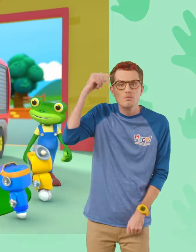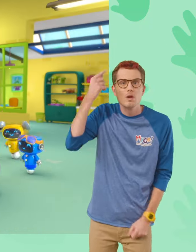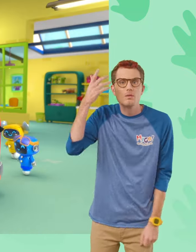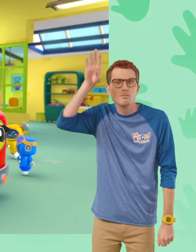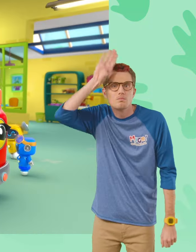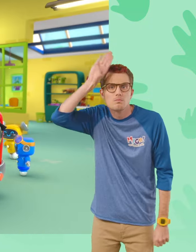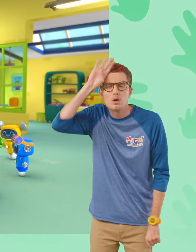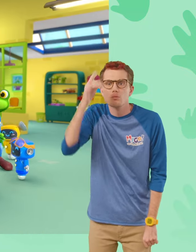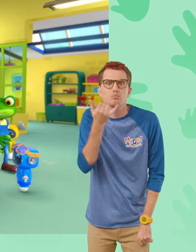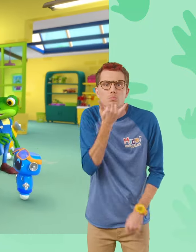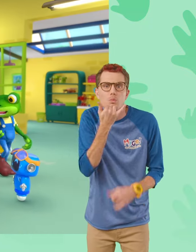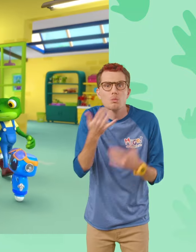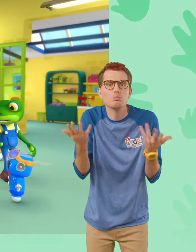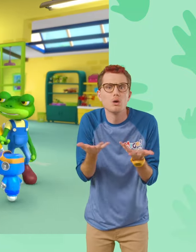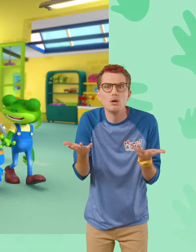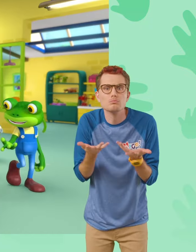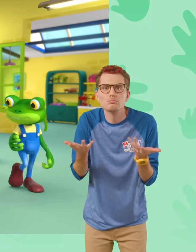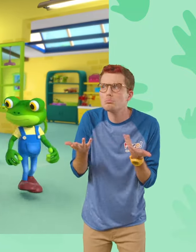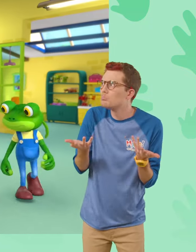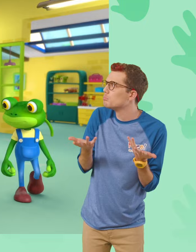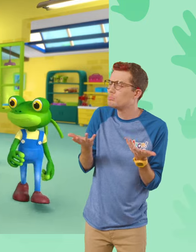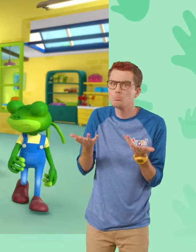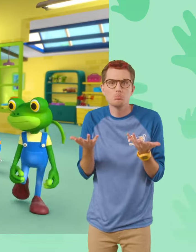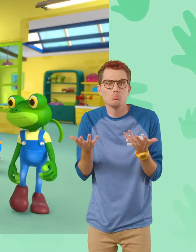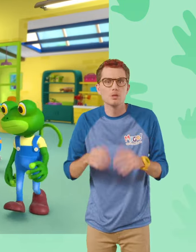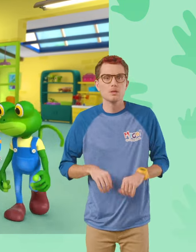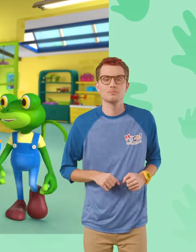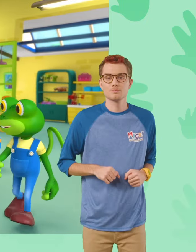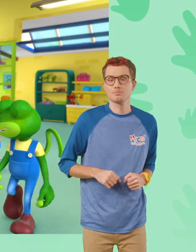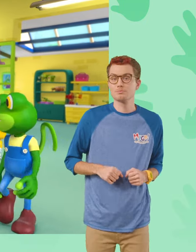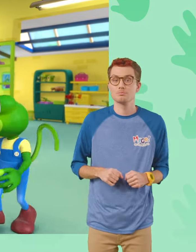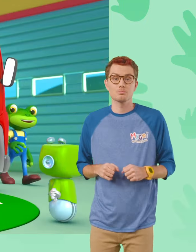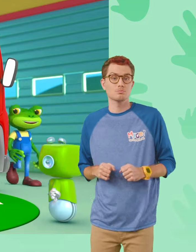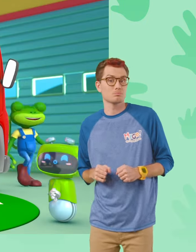Truck. What's the matter?